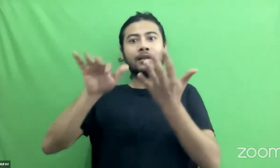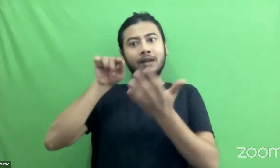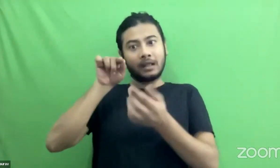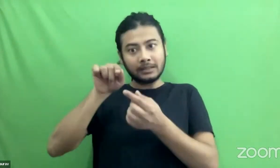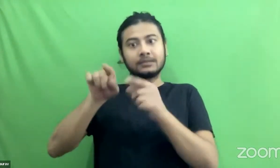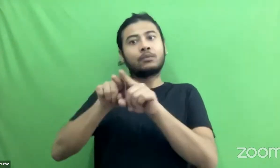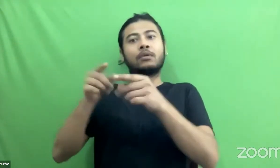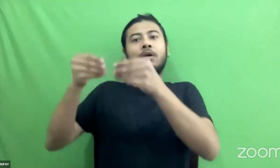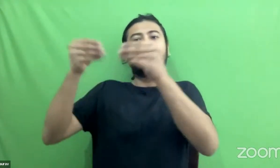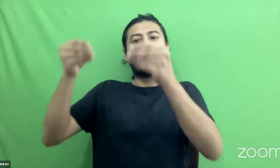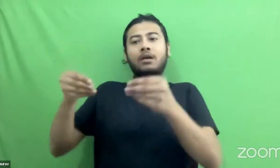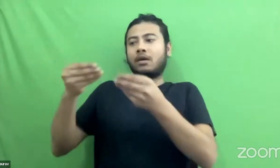So actually we can,